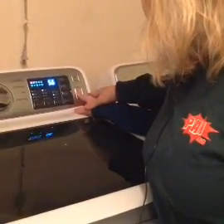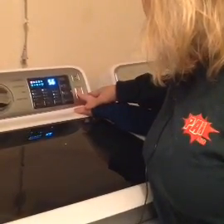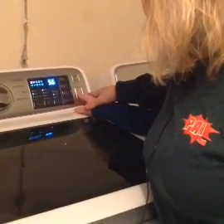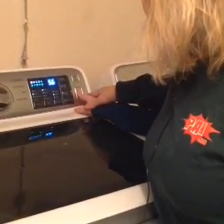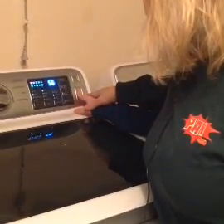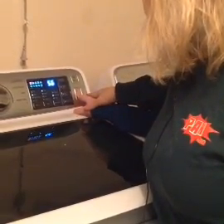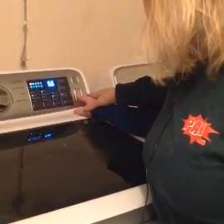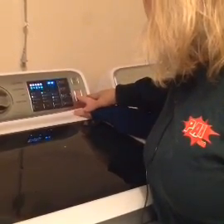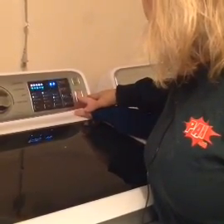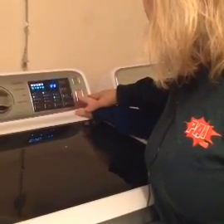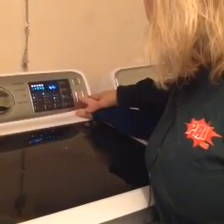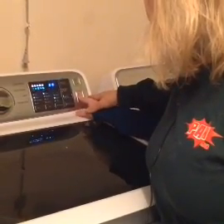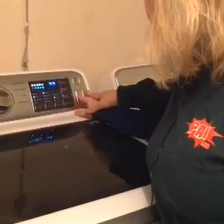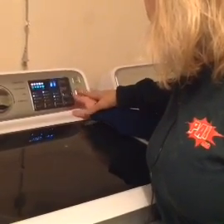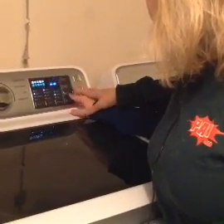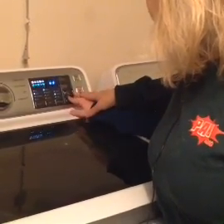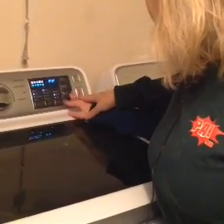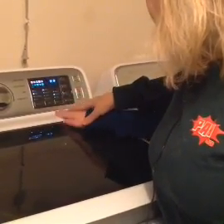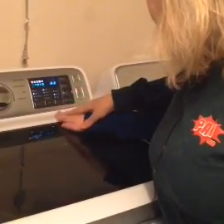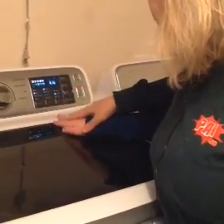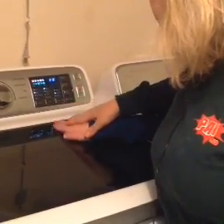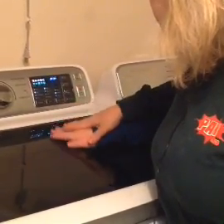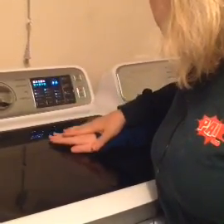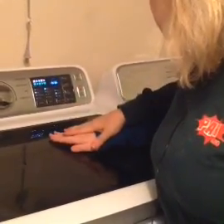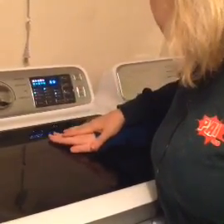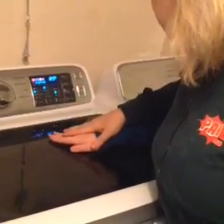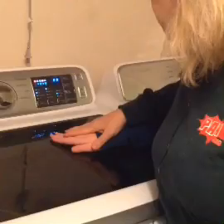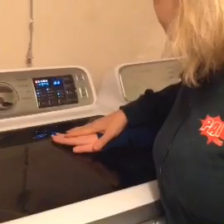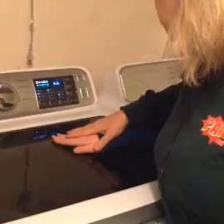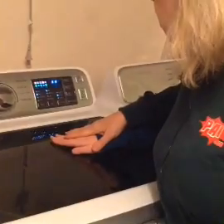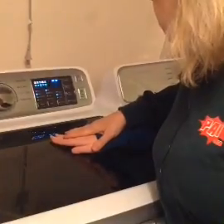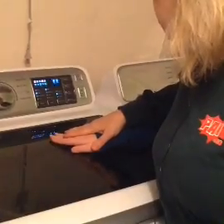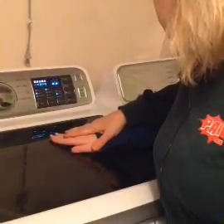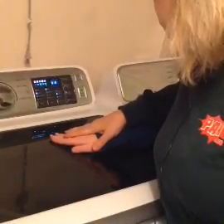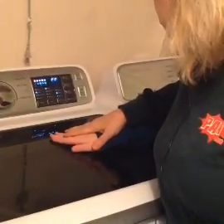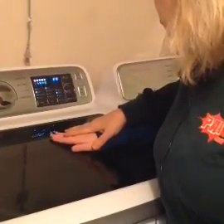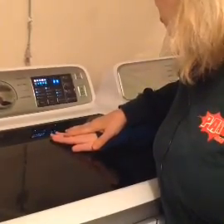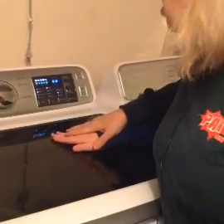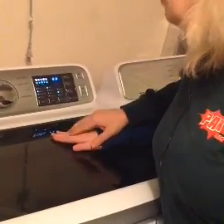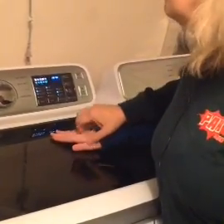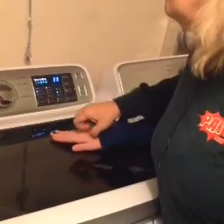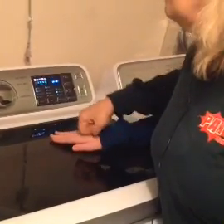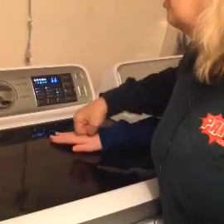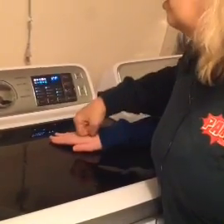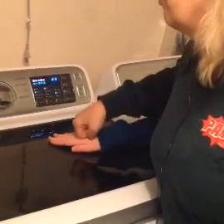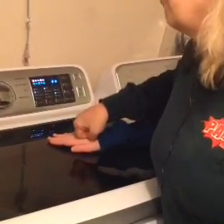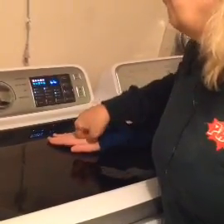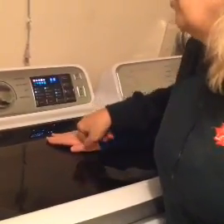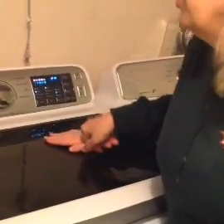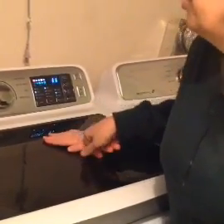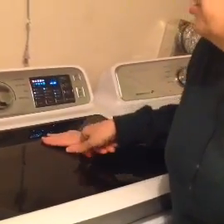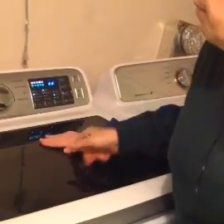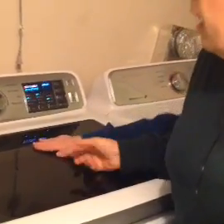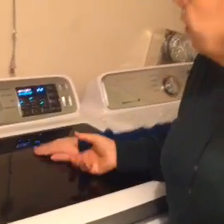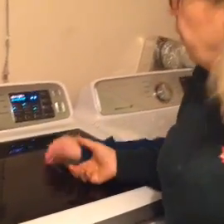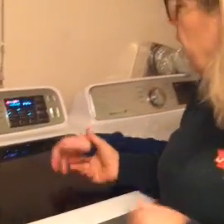Very good, Max, very good. Now, let's feel to see if it goes, if it starts. Yes, very good, Max, very